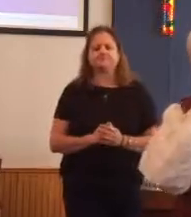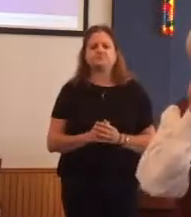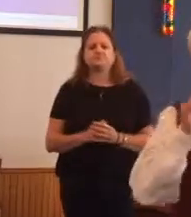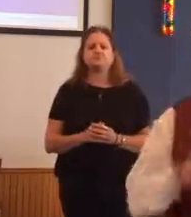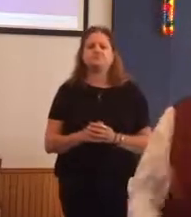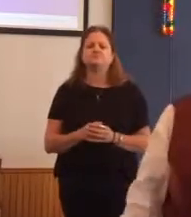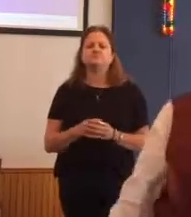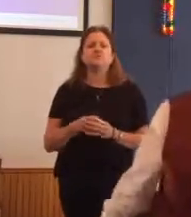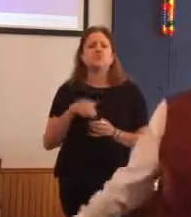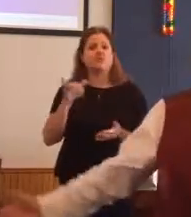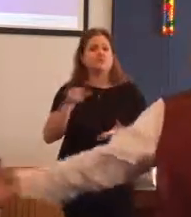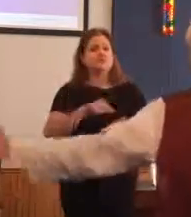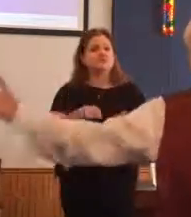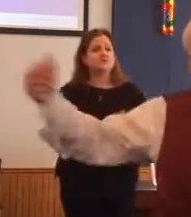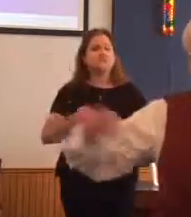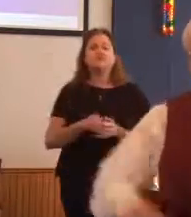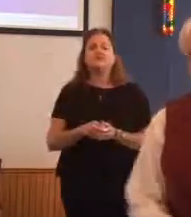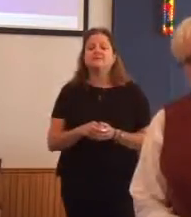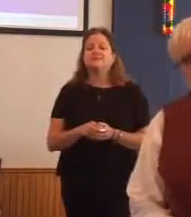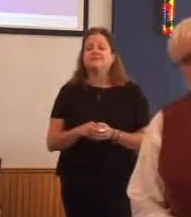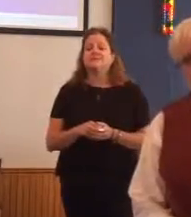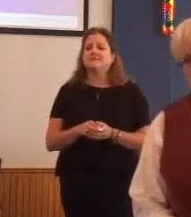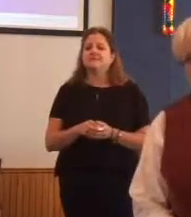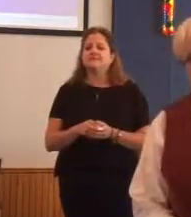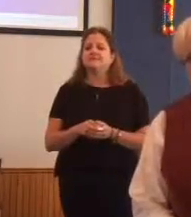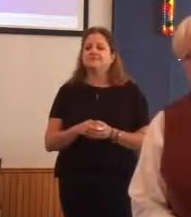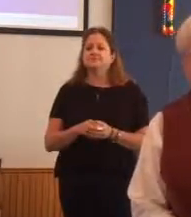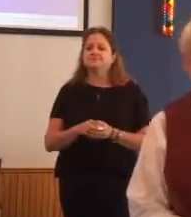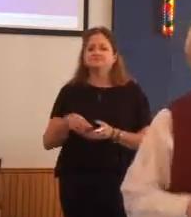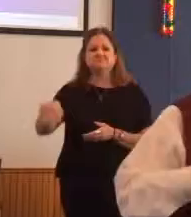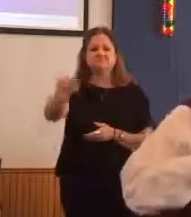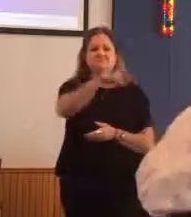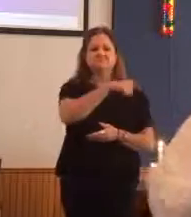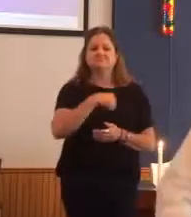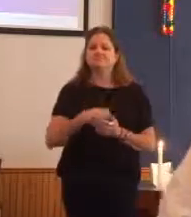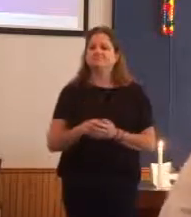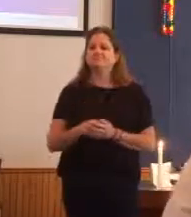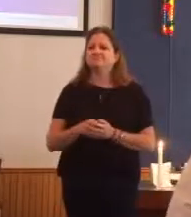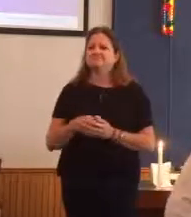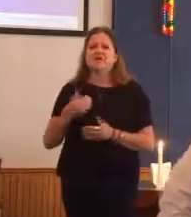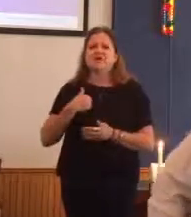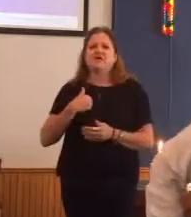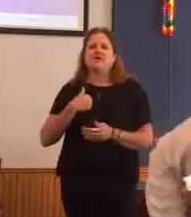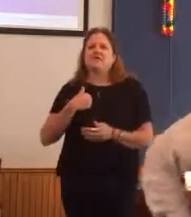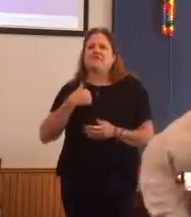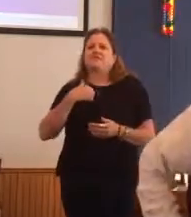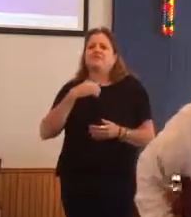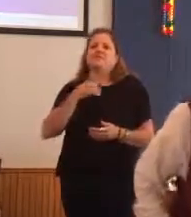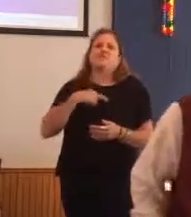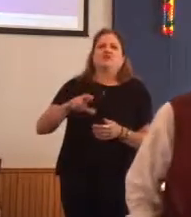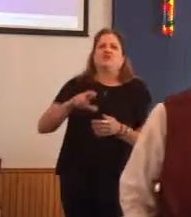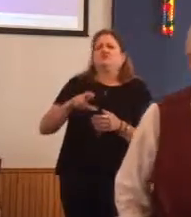So, this week, as we go from this place into our secular lives,